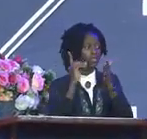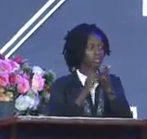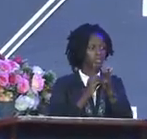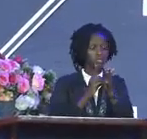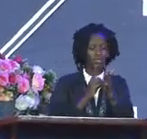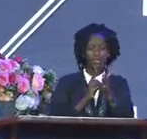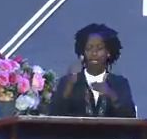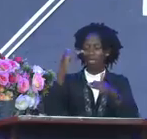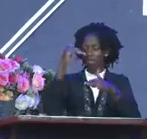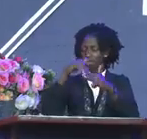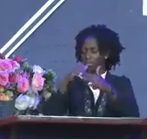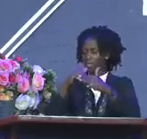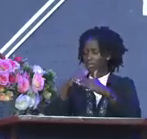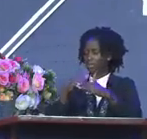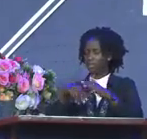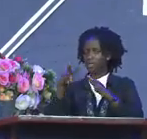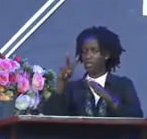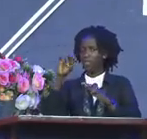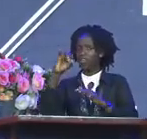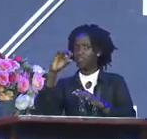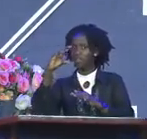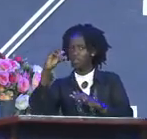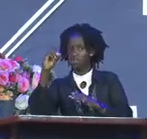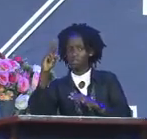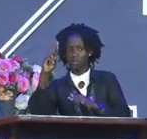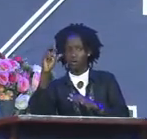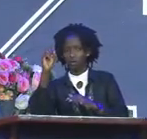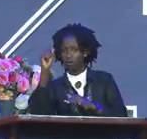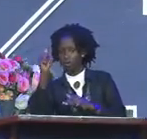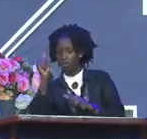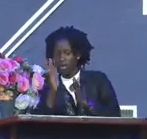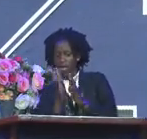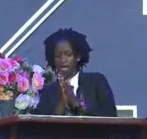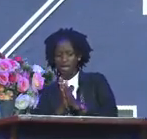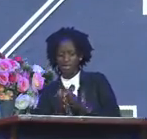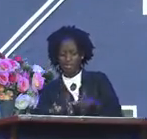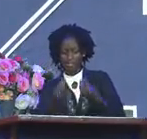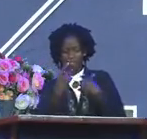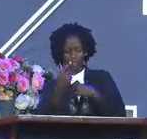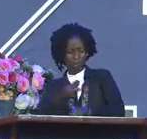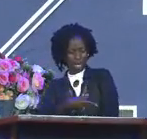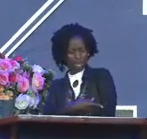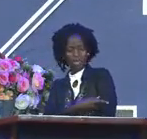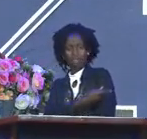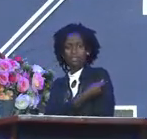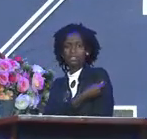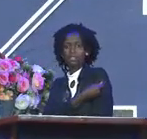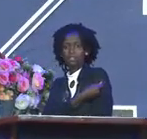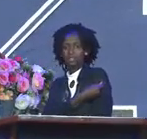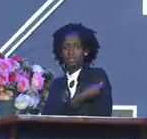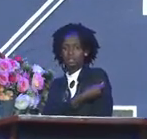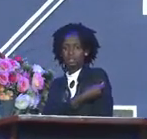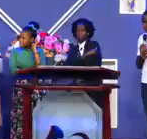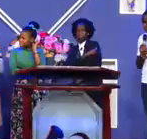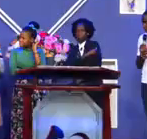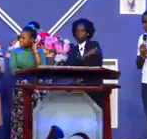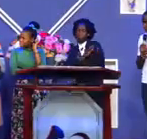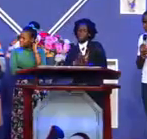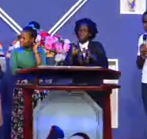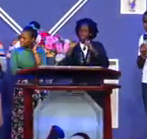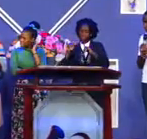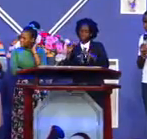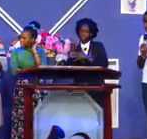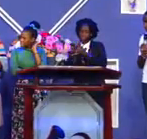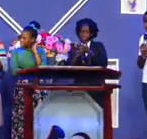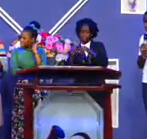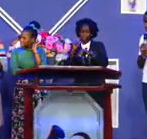Victoria Hospital namukuba akayiso. Got a doctor in Victoria Hospital, gave him an injection. Ketubaddeko okumala ekiseera kati